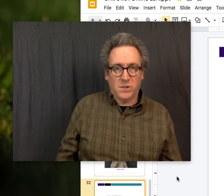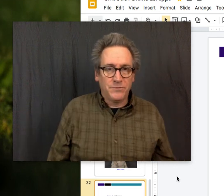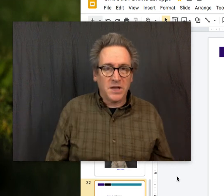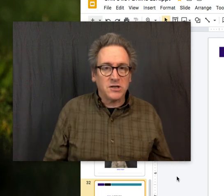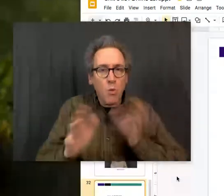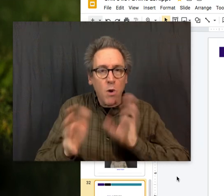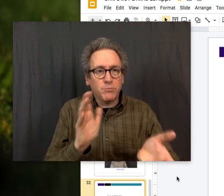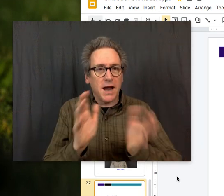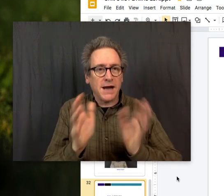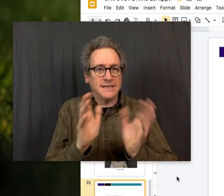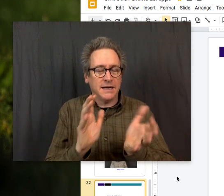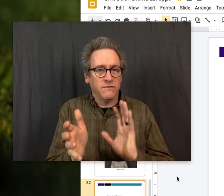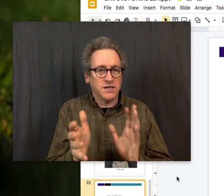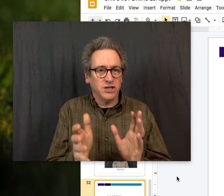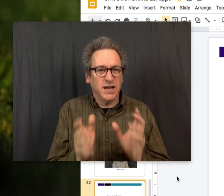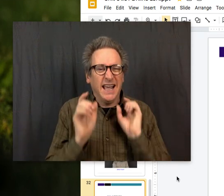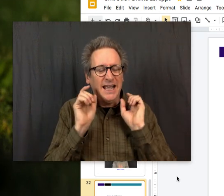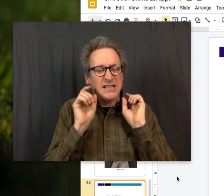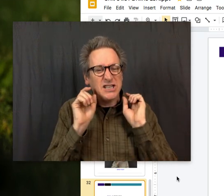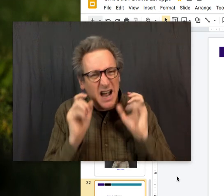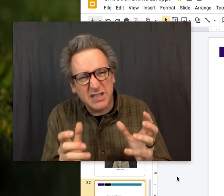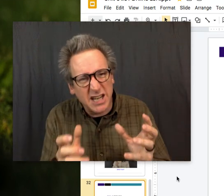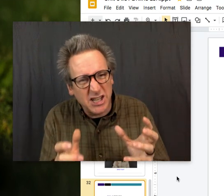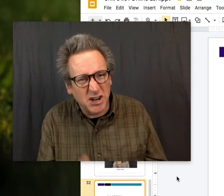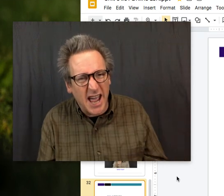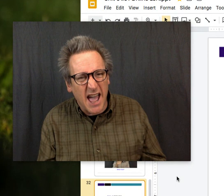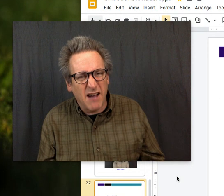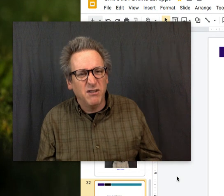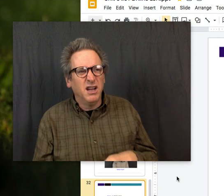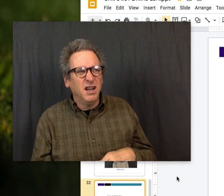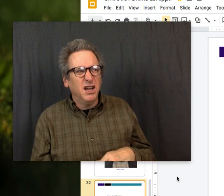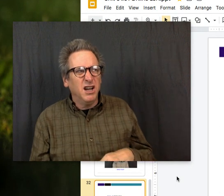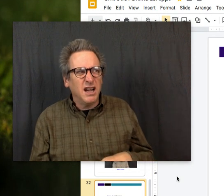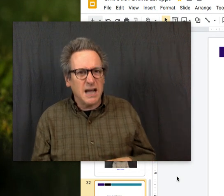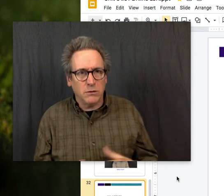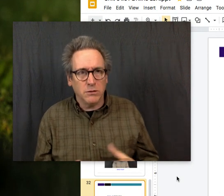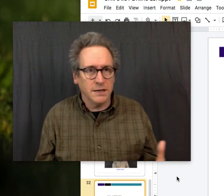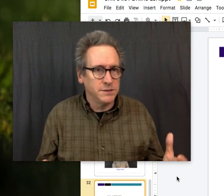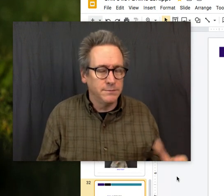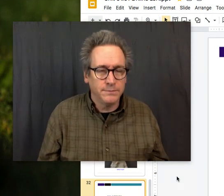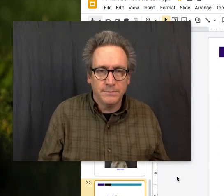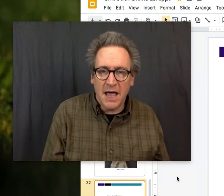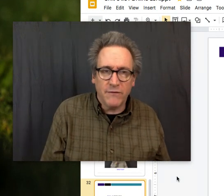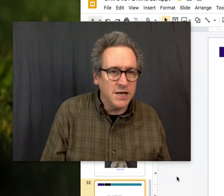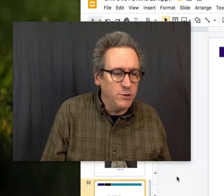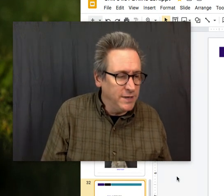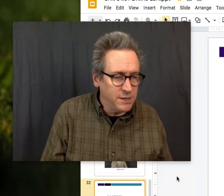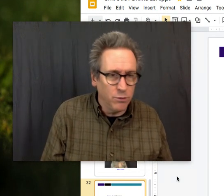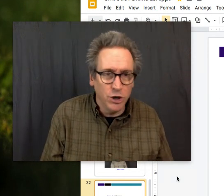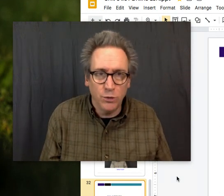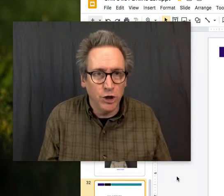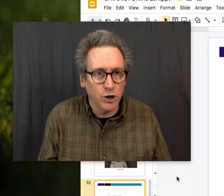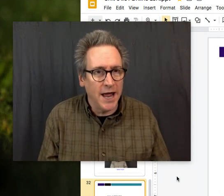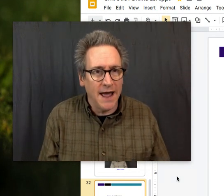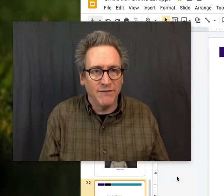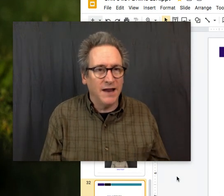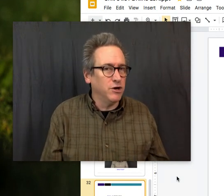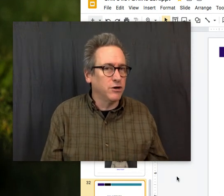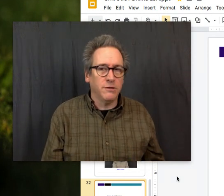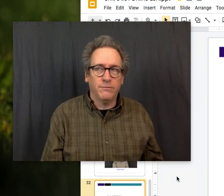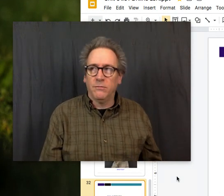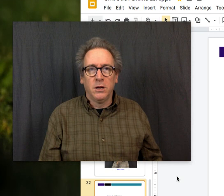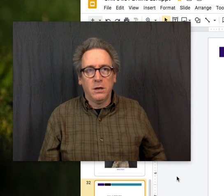Okay. So I want you to practice that conversation. It's a conversation you're going to have countless times. Every time you meet someone new, you're going to have that.